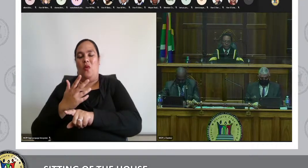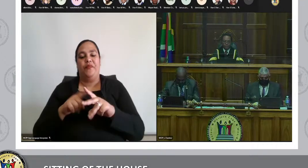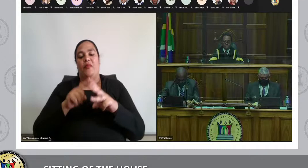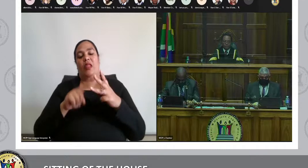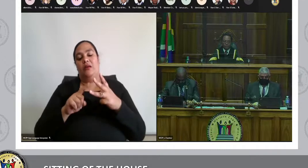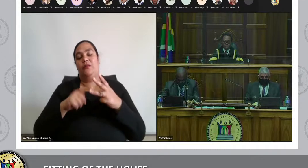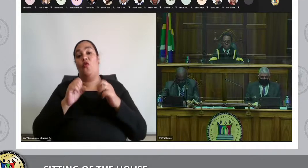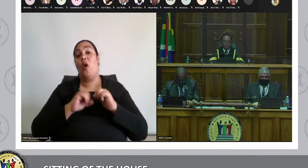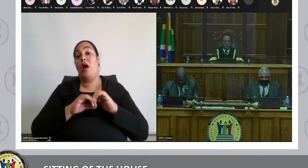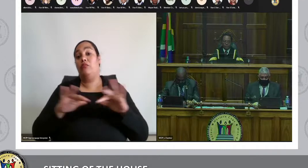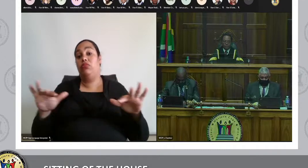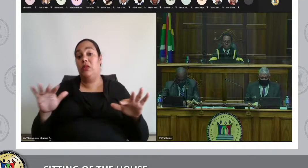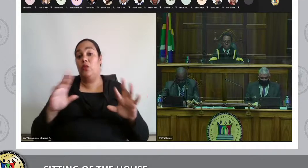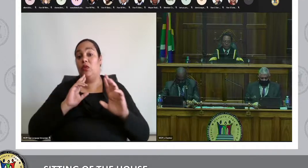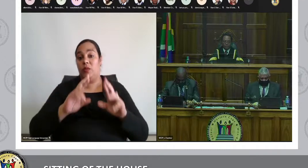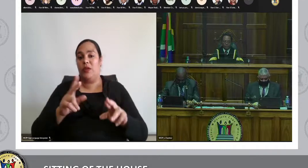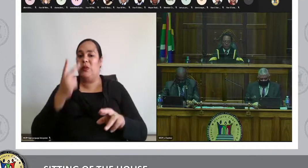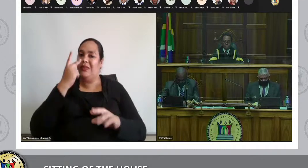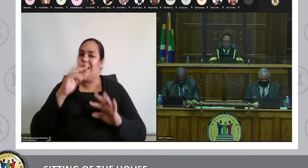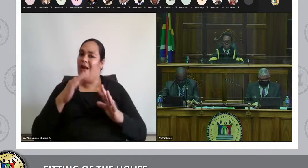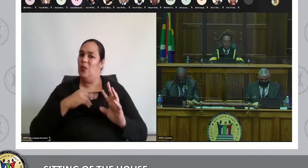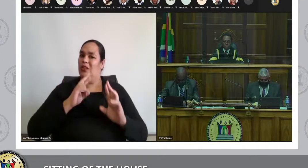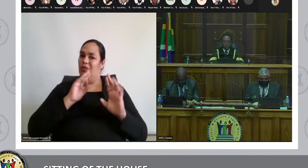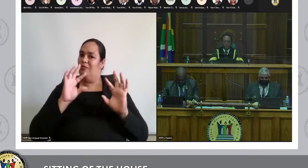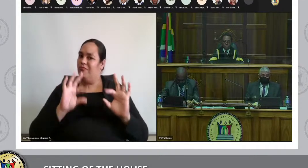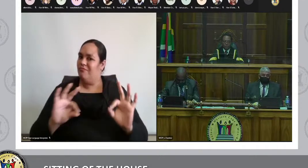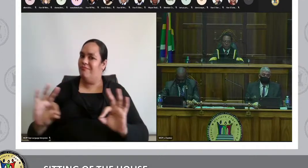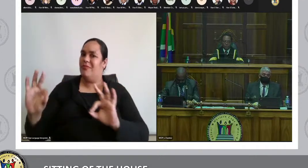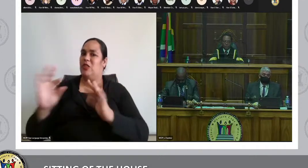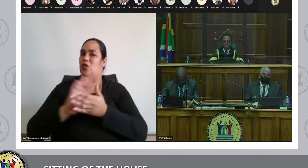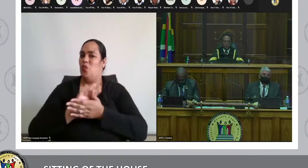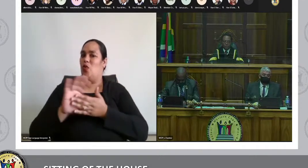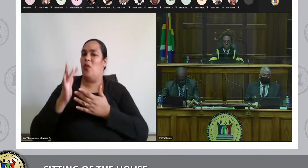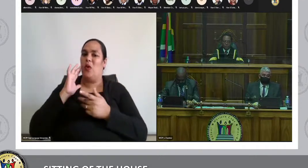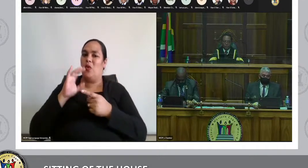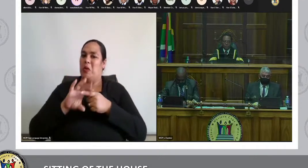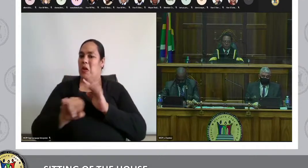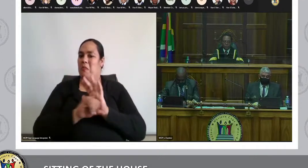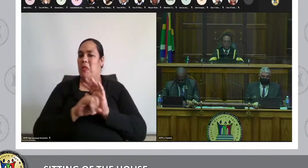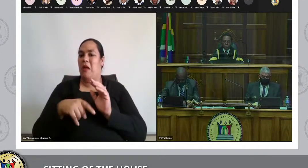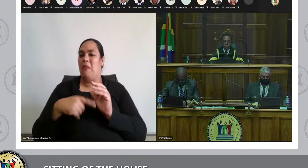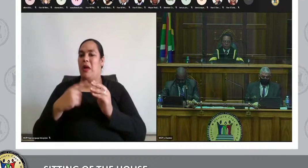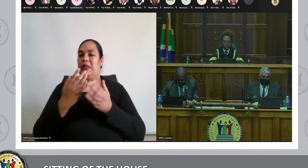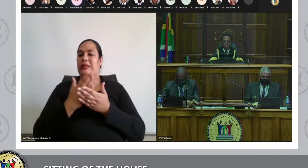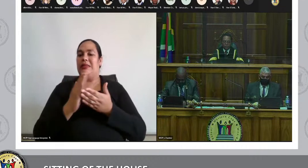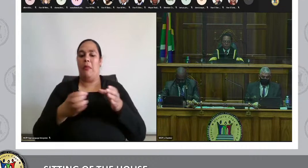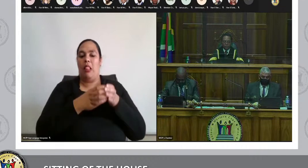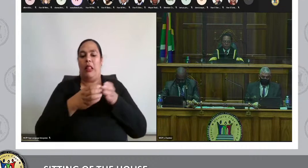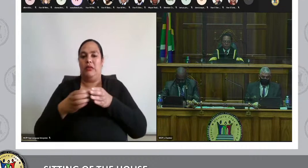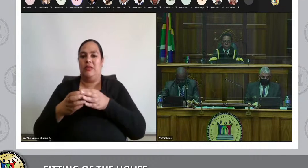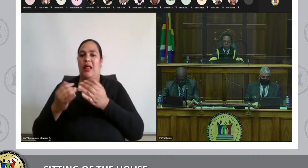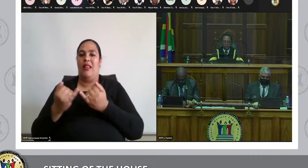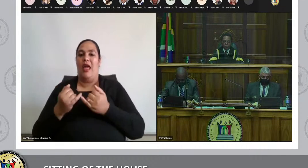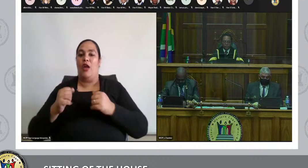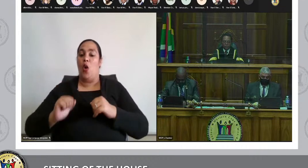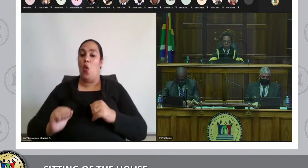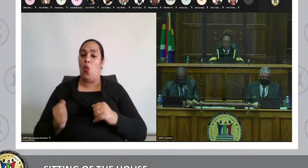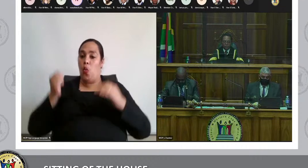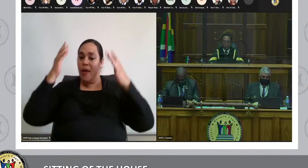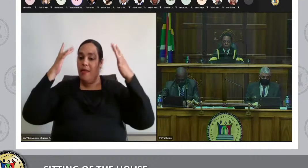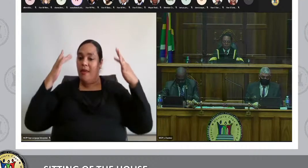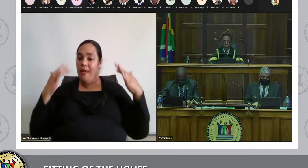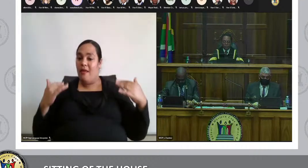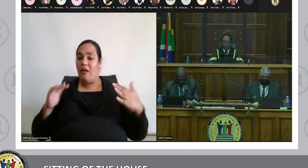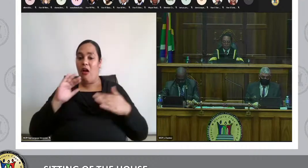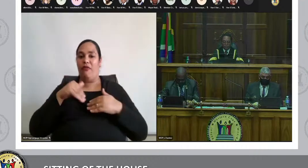outbreak response, we've seen how we have responded swiftly, like when we found about some clusters like in weddings, after weddings, or